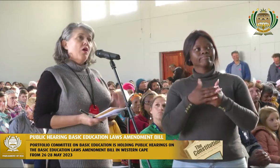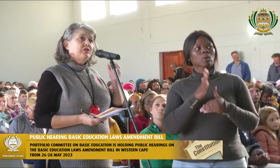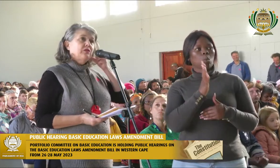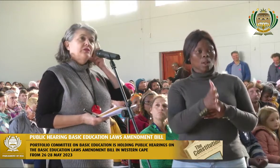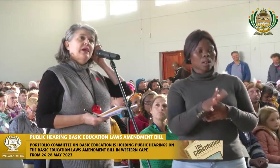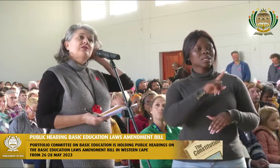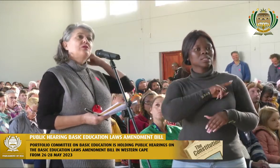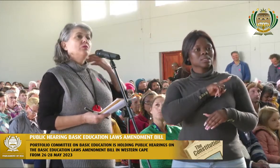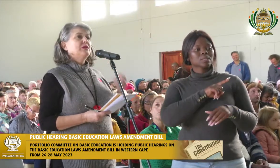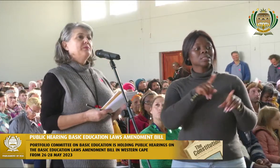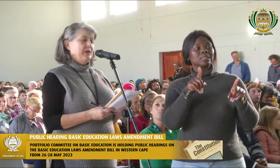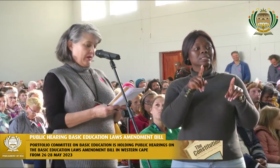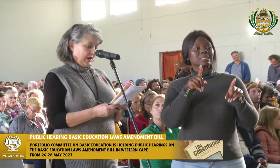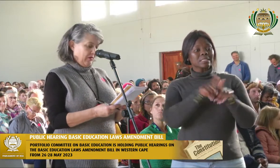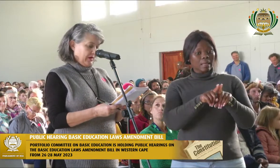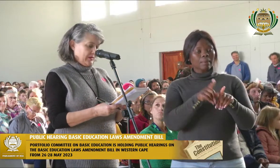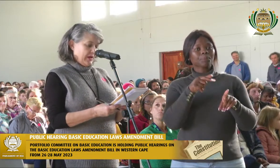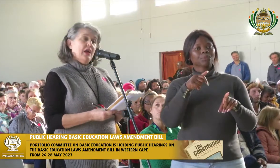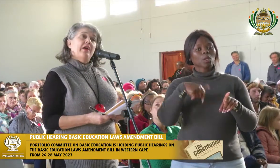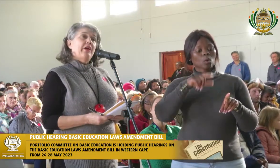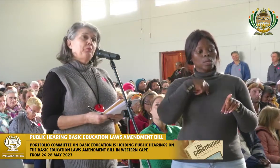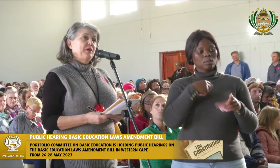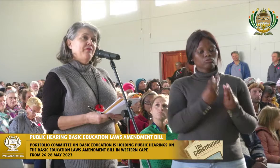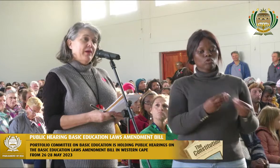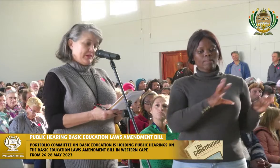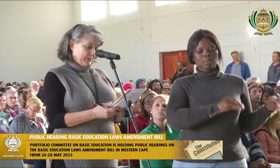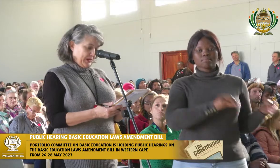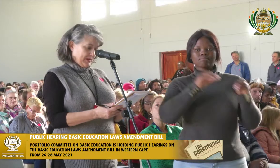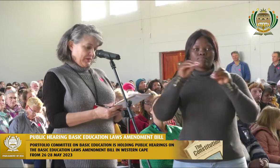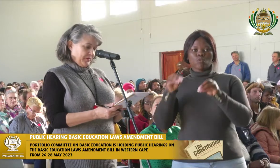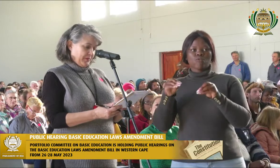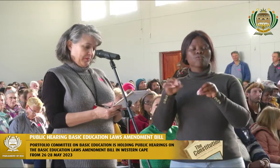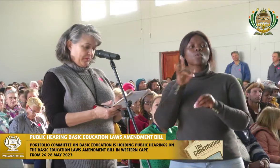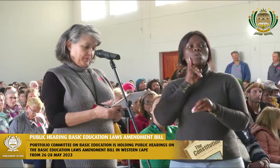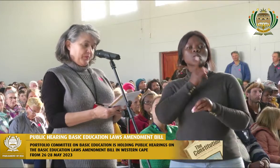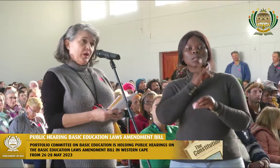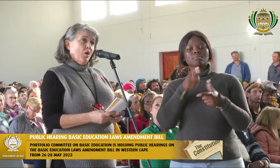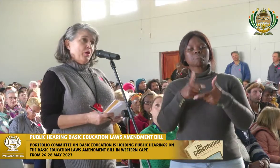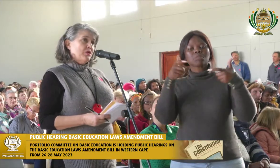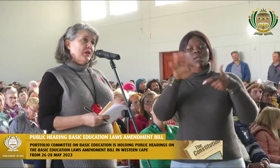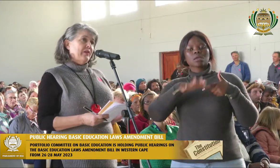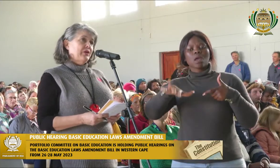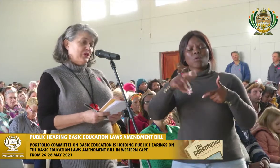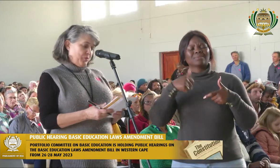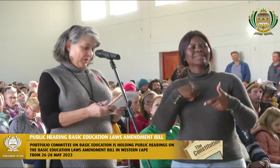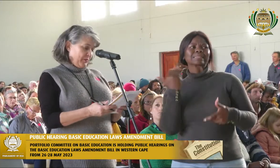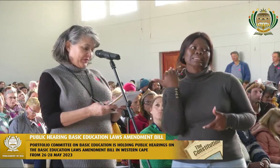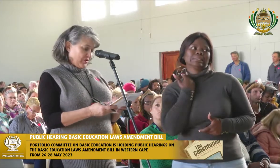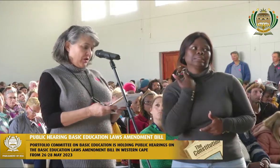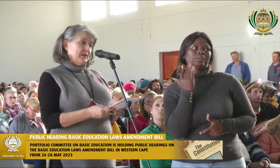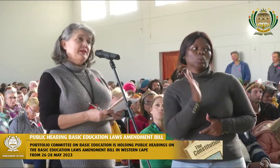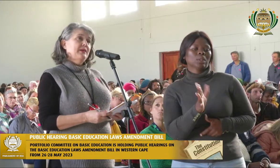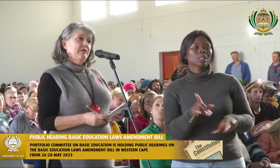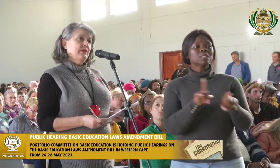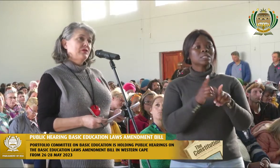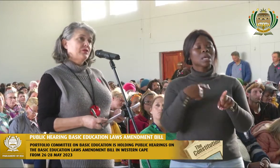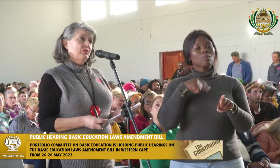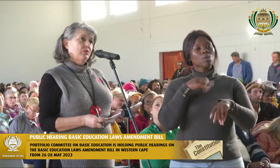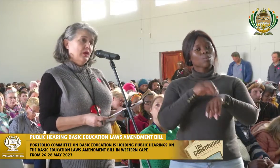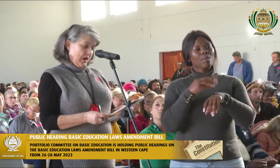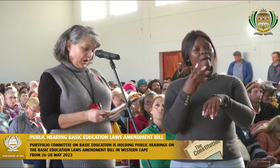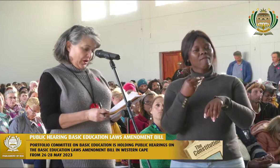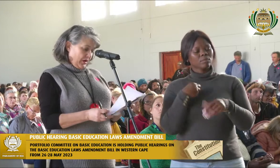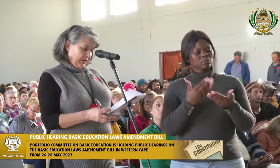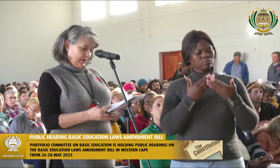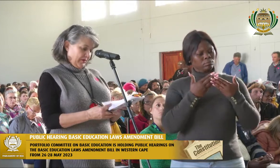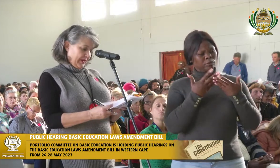to hostels and schools in bigger areas, and that would be very expensive. We also have a huge problem with scholars leaving